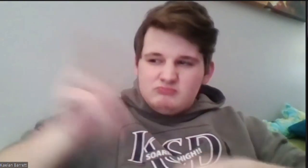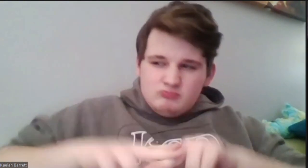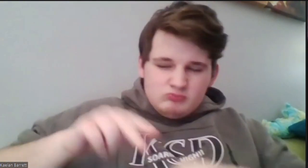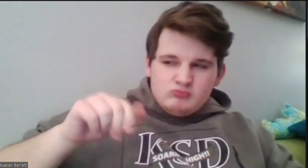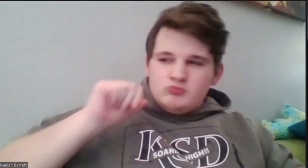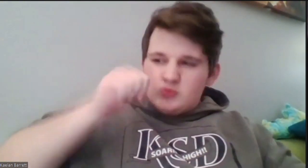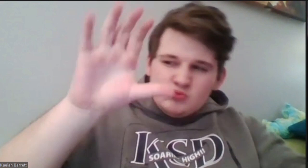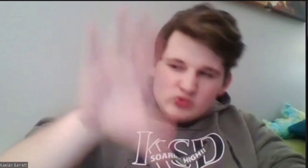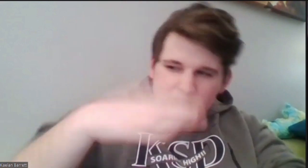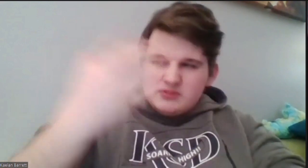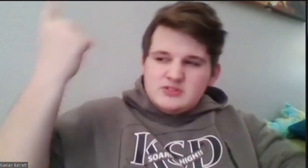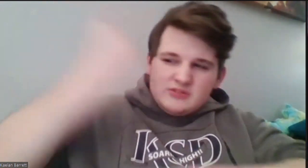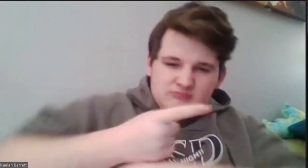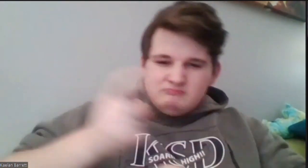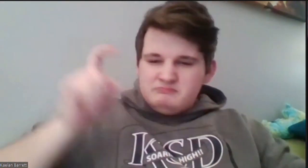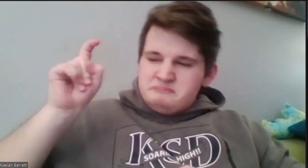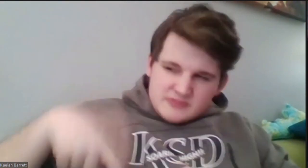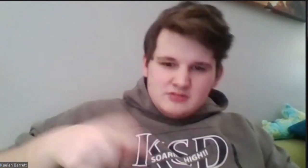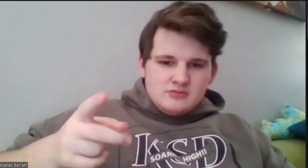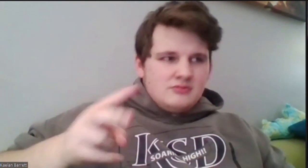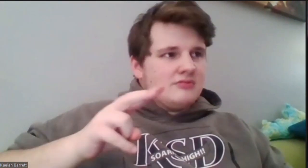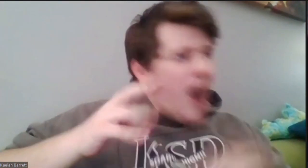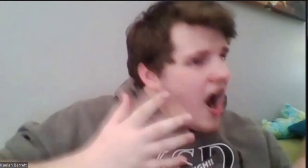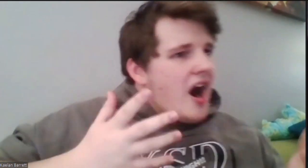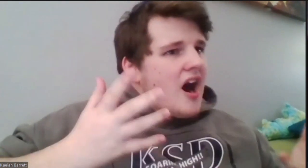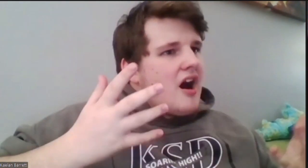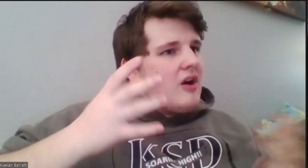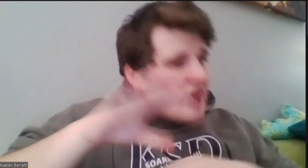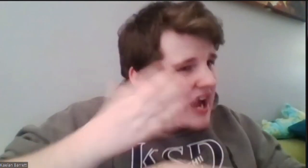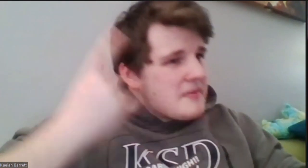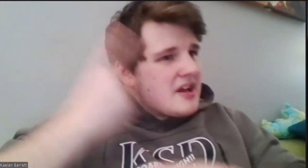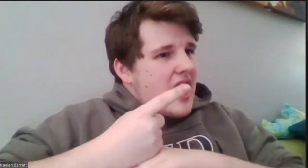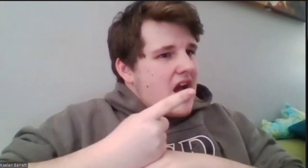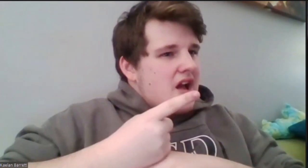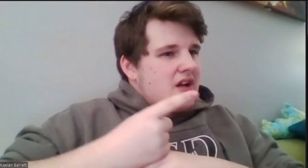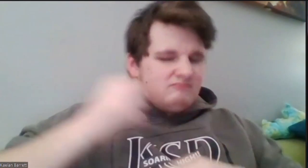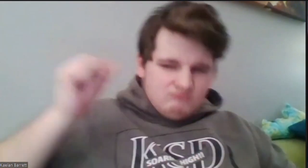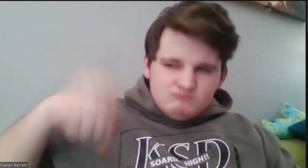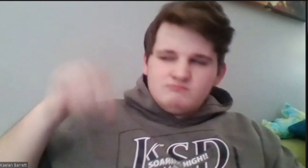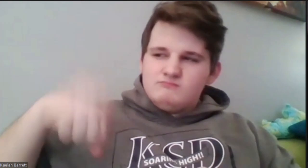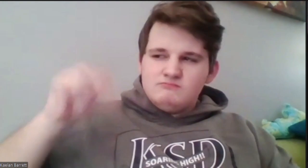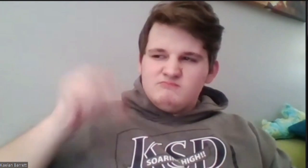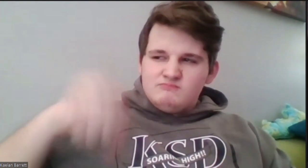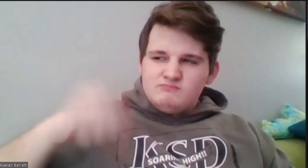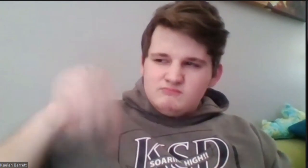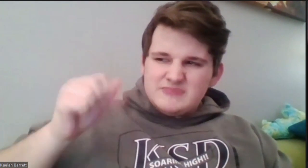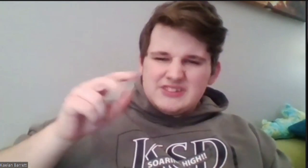if you want to waste an hour, Christmas Eve, that's fine. We can come back in on Christmas Day. He said, yep,